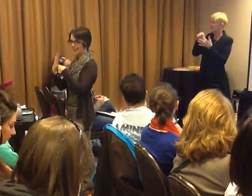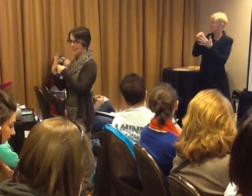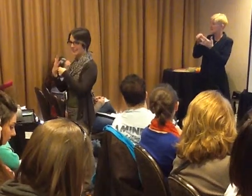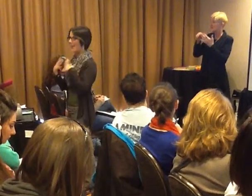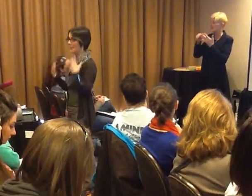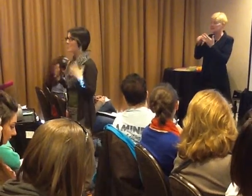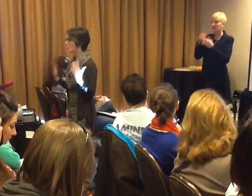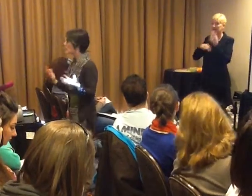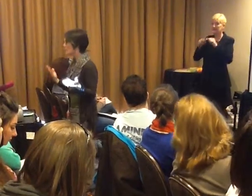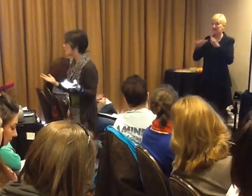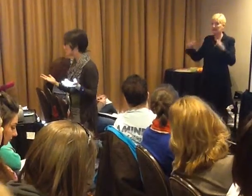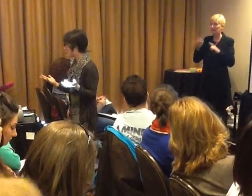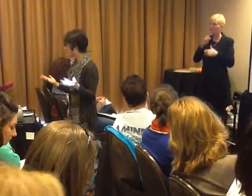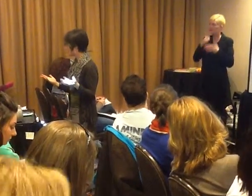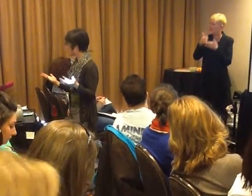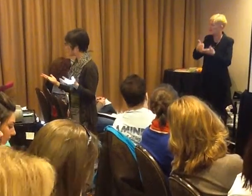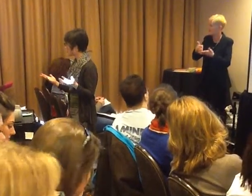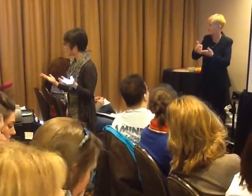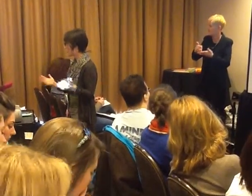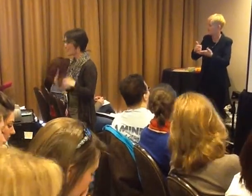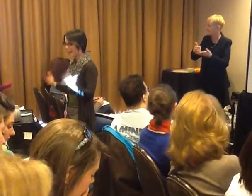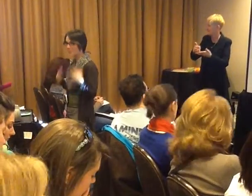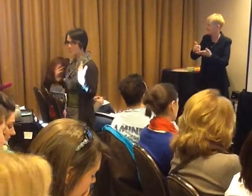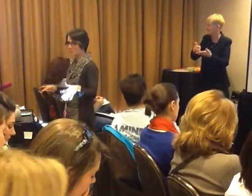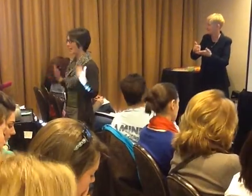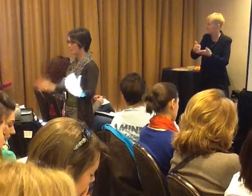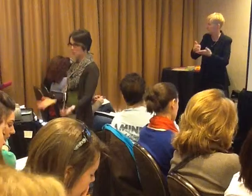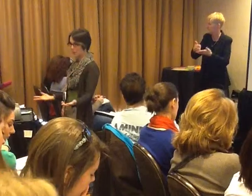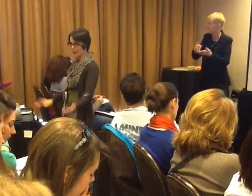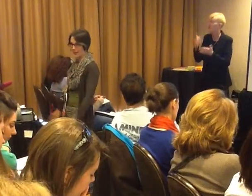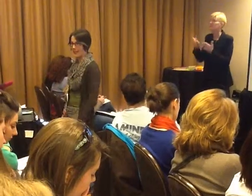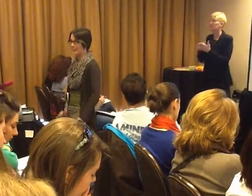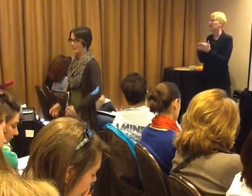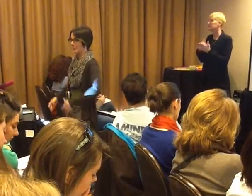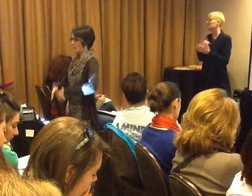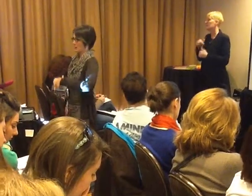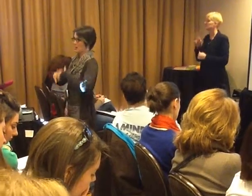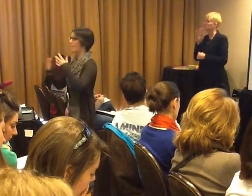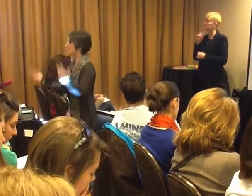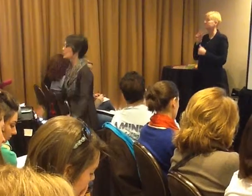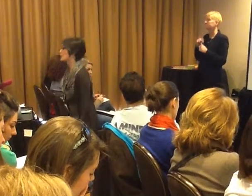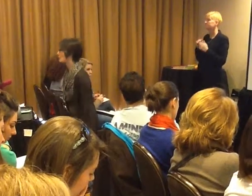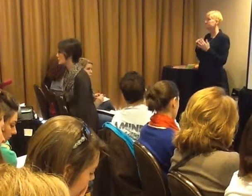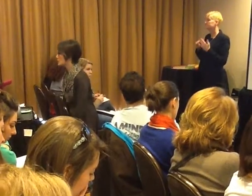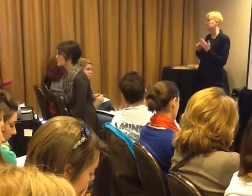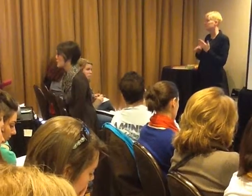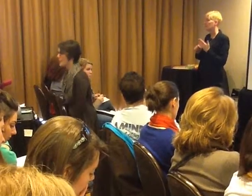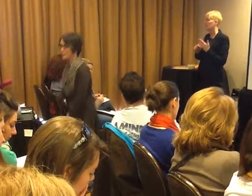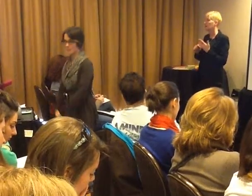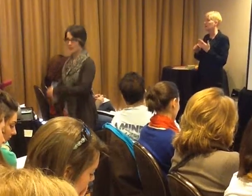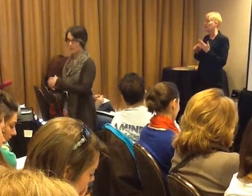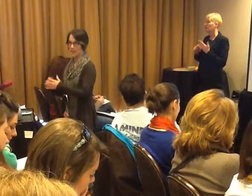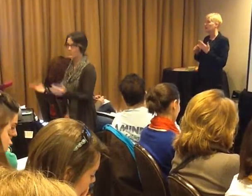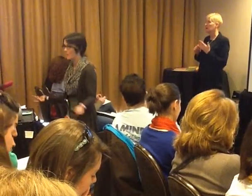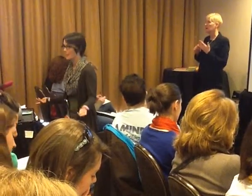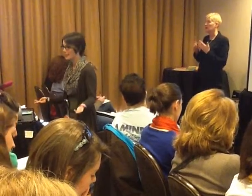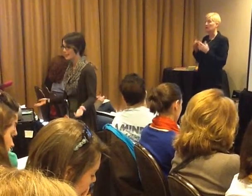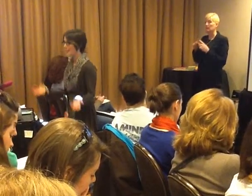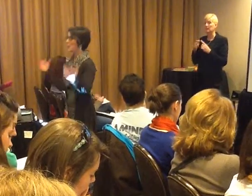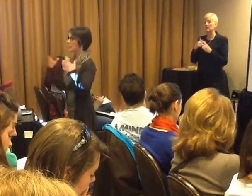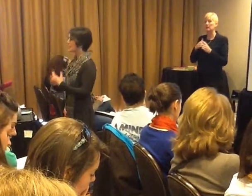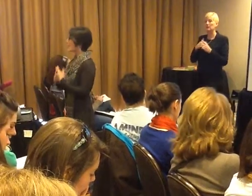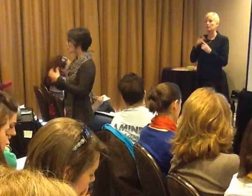our hand, that's a really good strategy for our students. A lot of us just kind of do it, and somebody showed us to do that, and so that's what